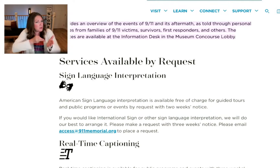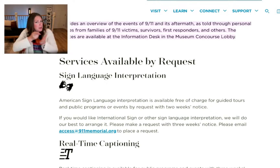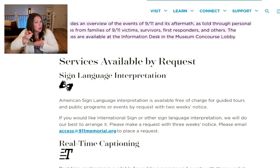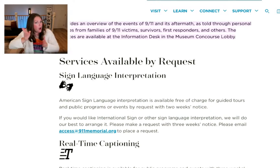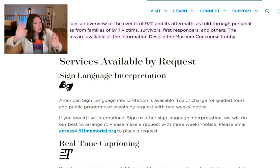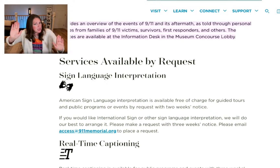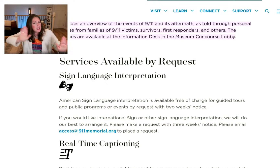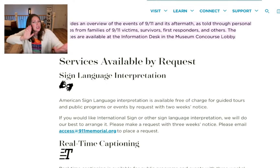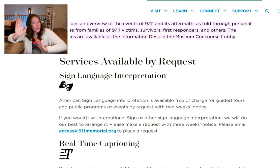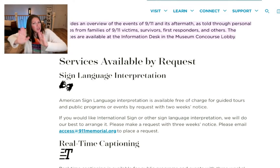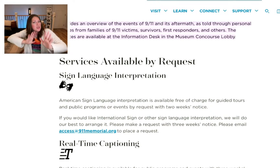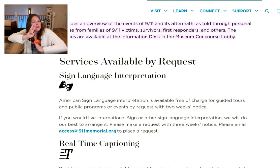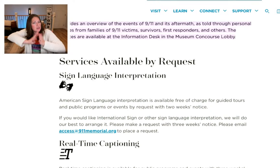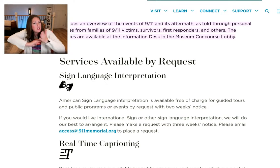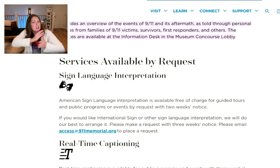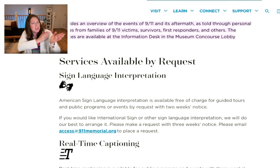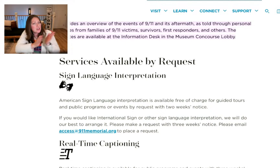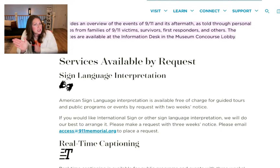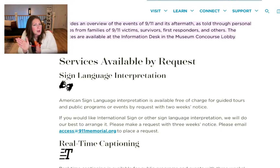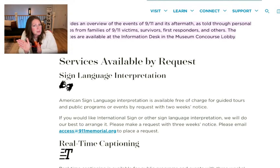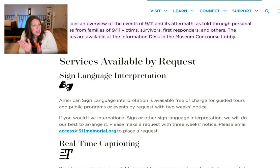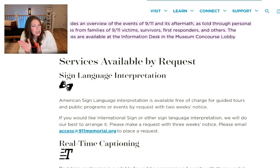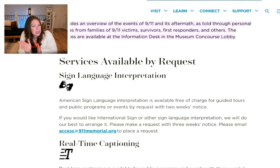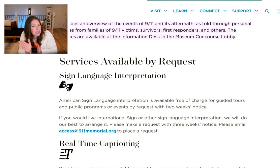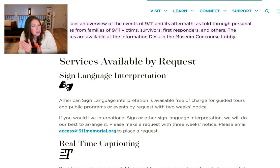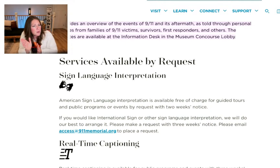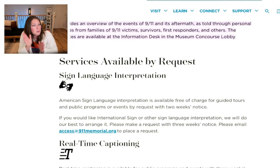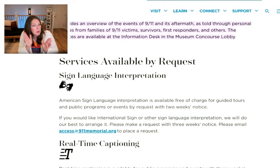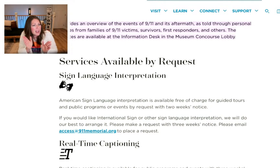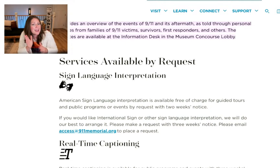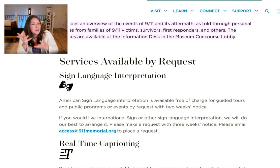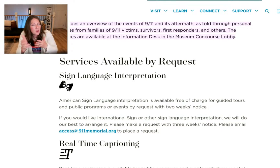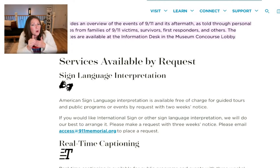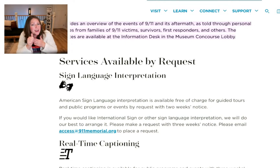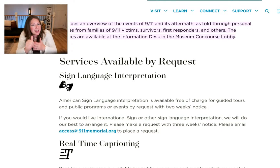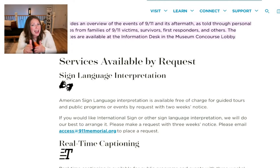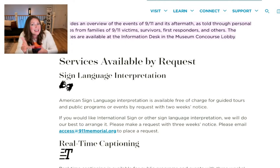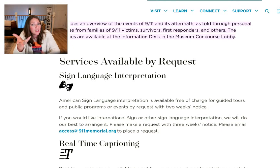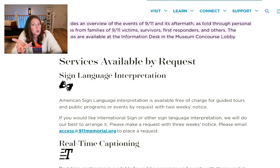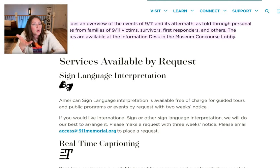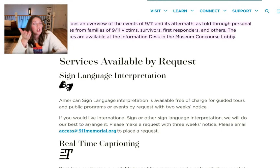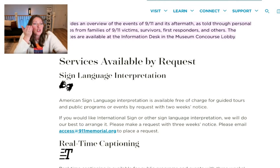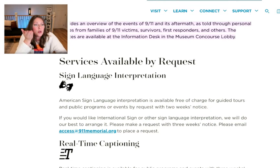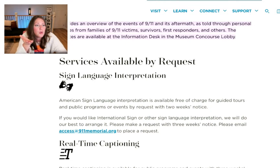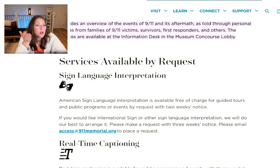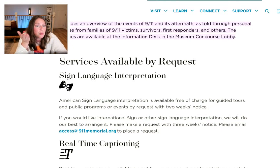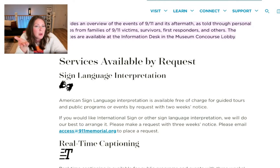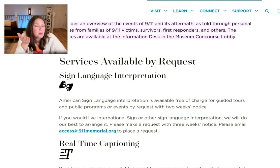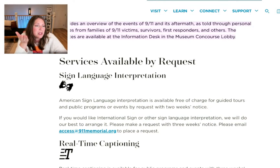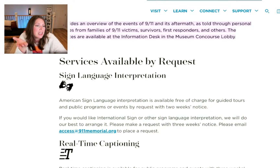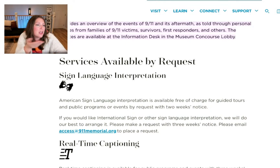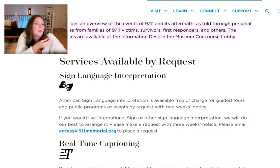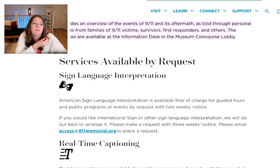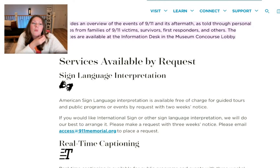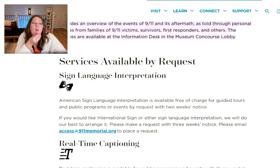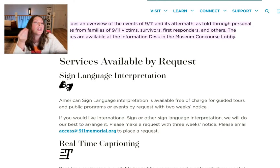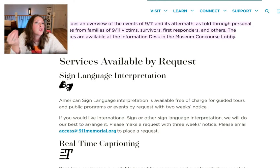being honest, like there's some planning, but if you want a guided tour, you could probably get it within